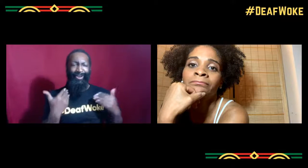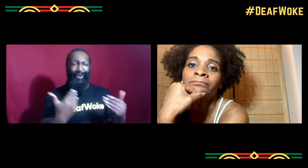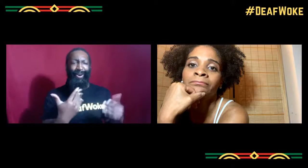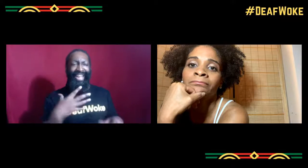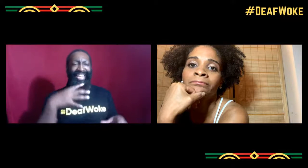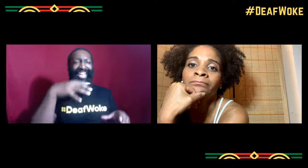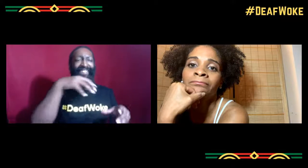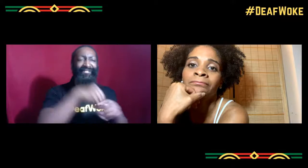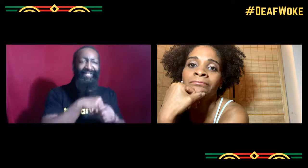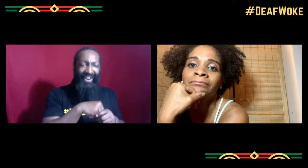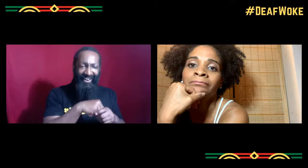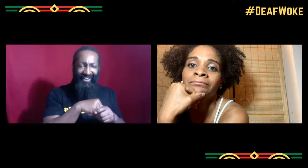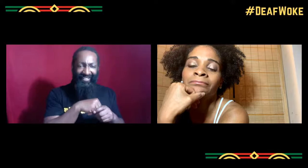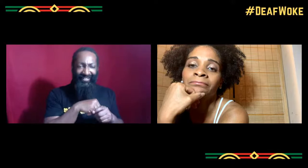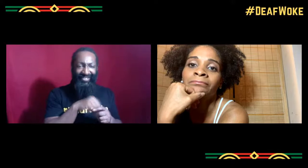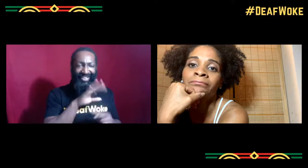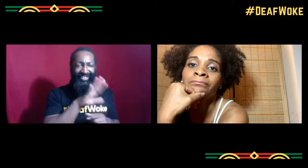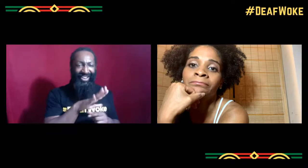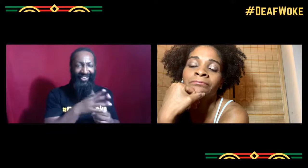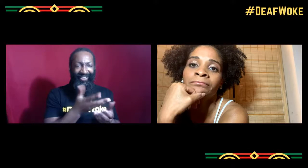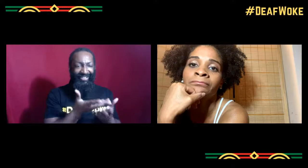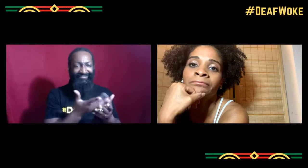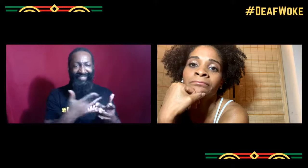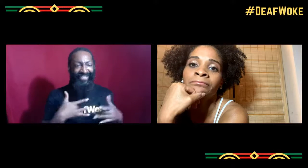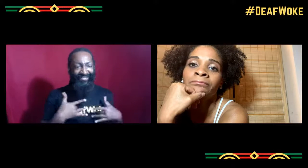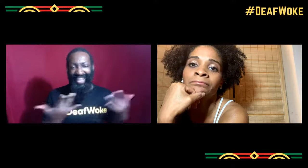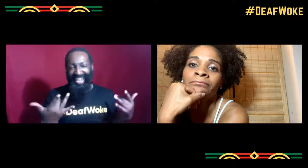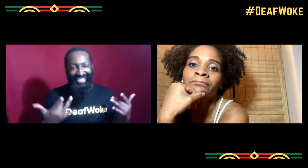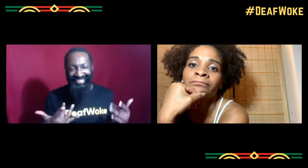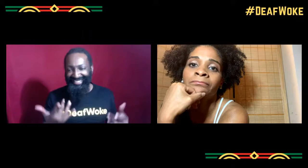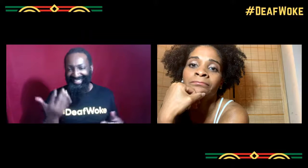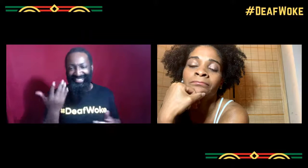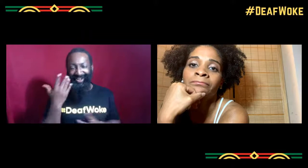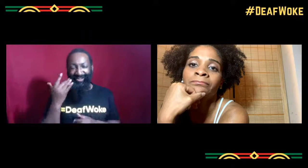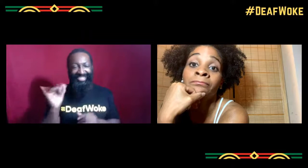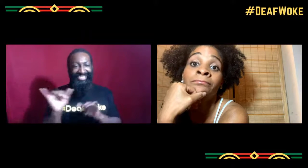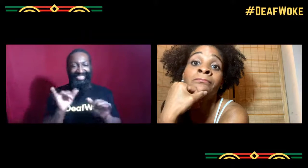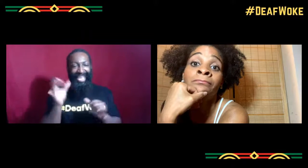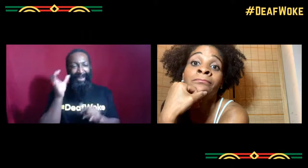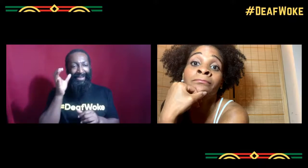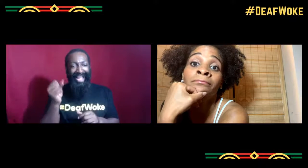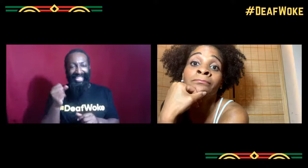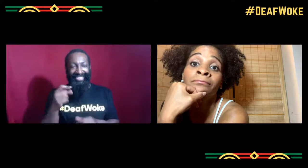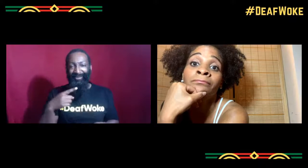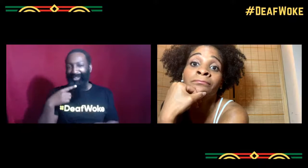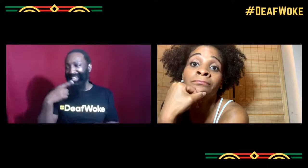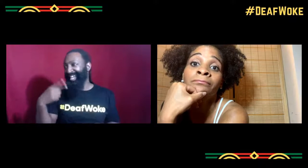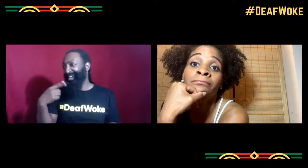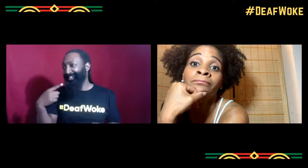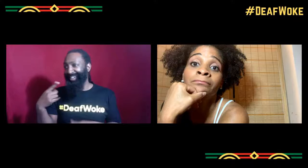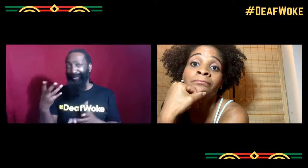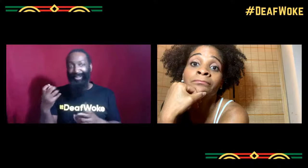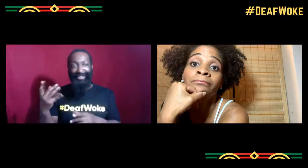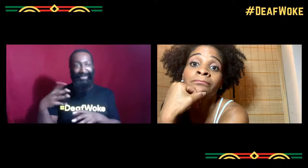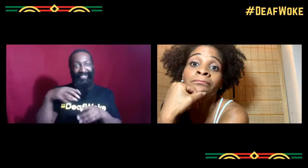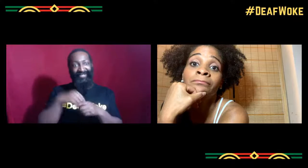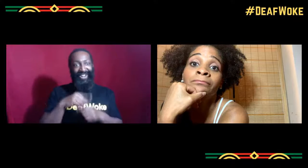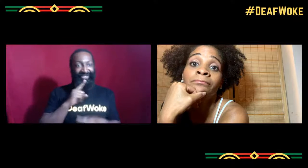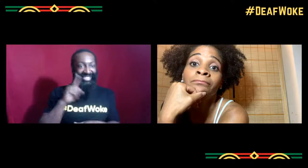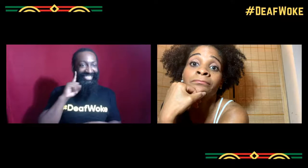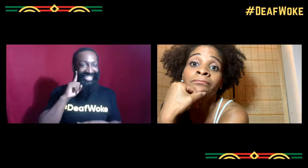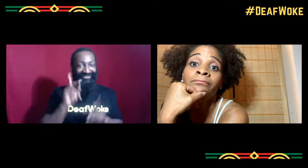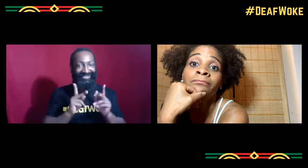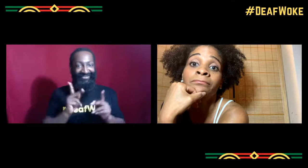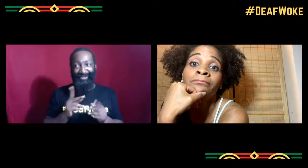if you want to know about a different community, get involved in that community. You know, go to their events. It's the same, you know, it's